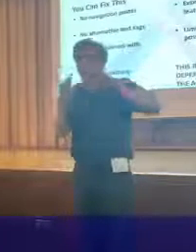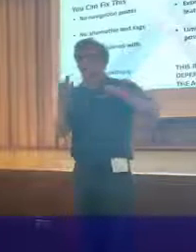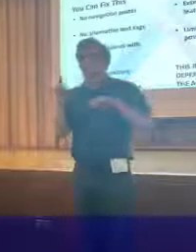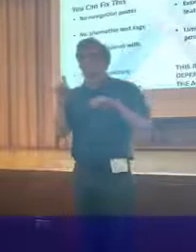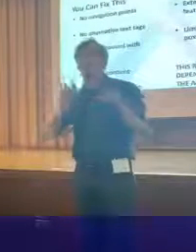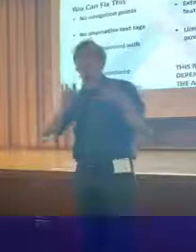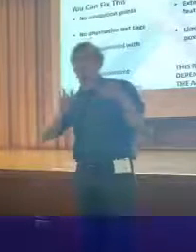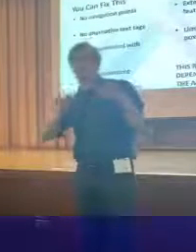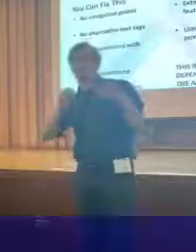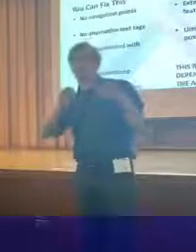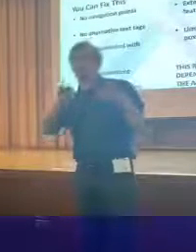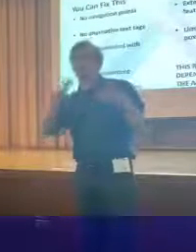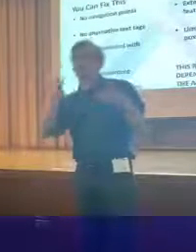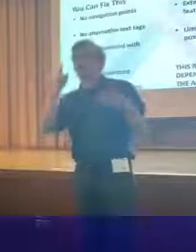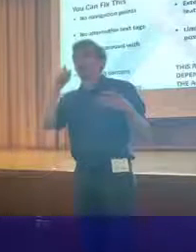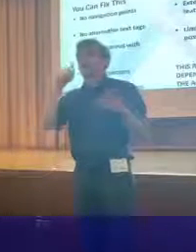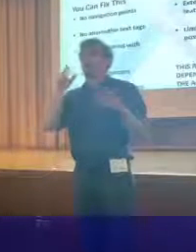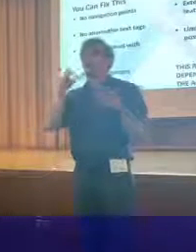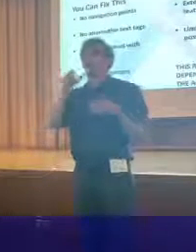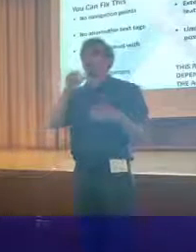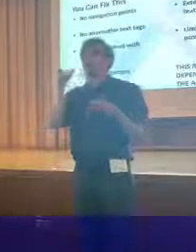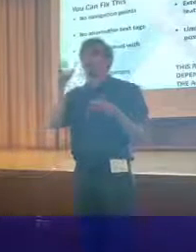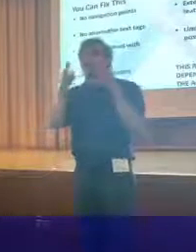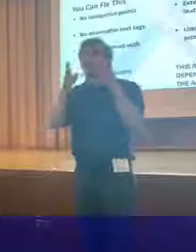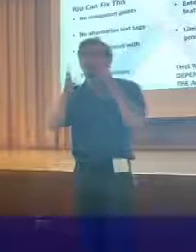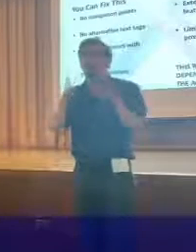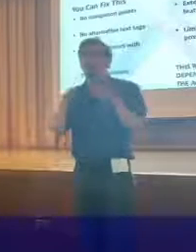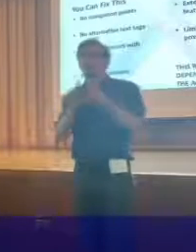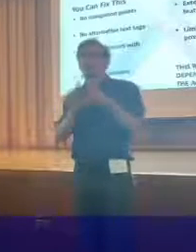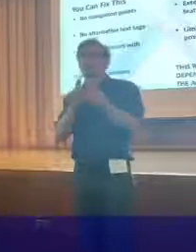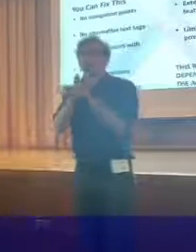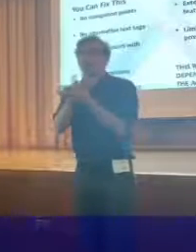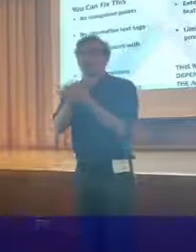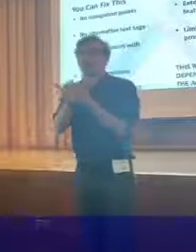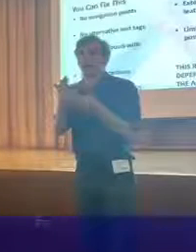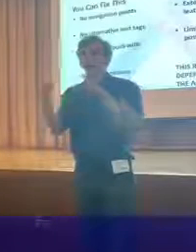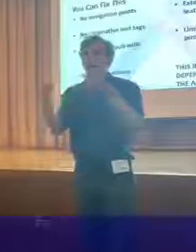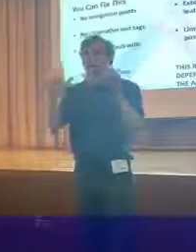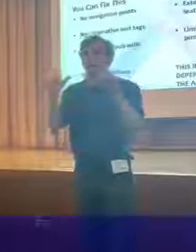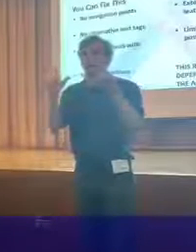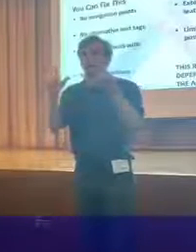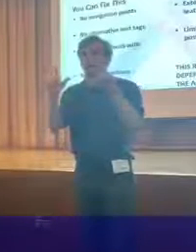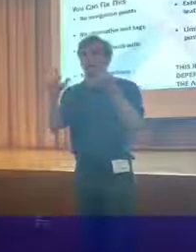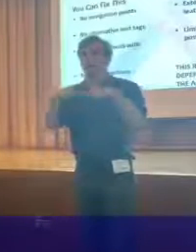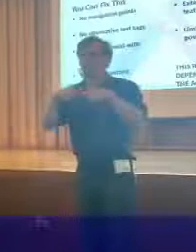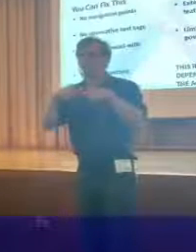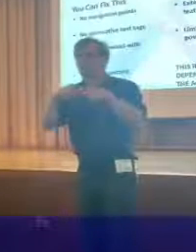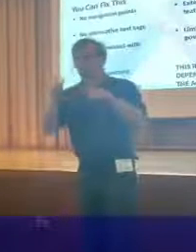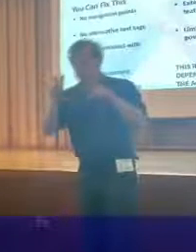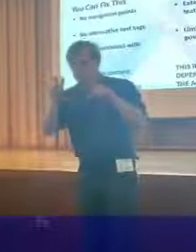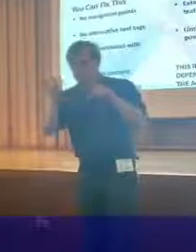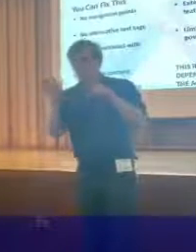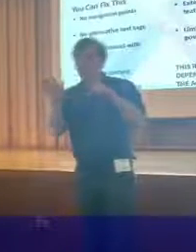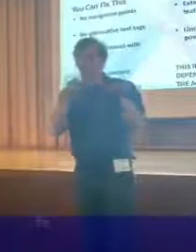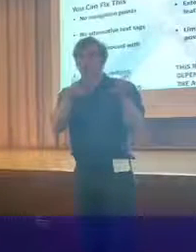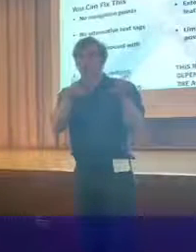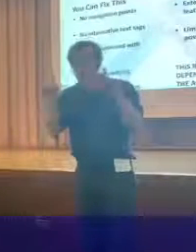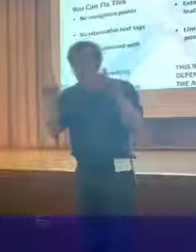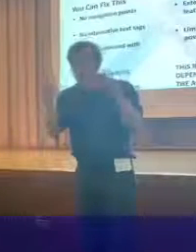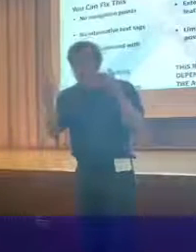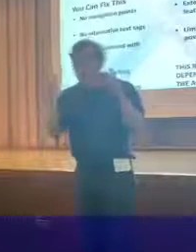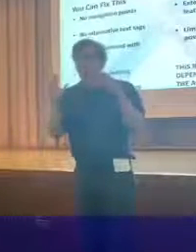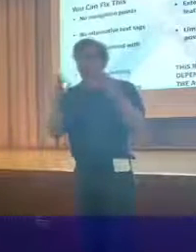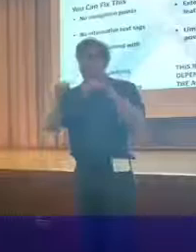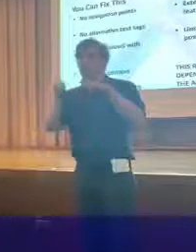That's possible. If you have too much content, and I know in government what we used to do is we used to use the website as the filing cabinet for all